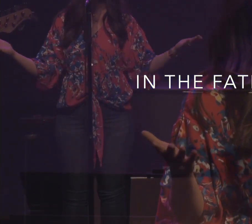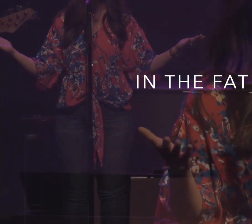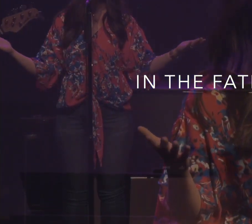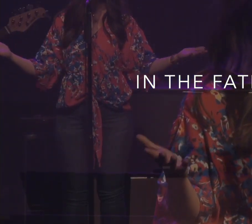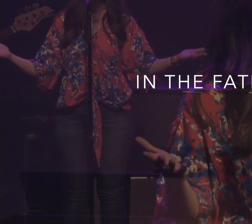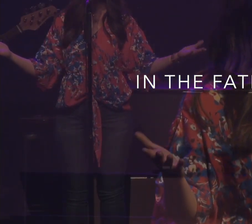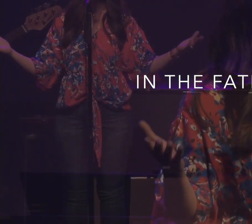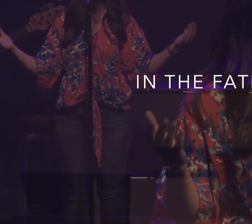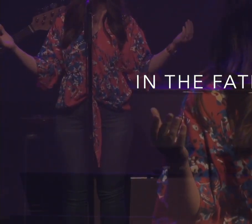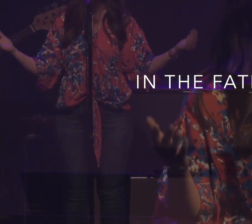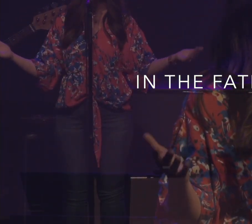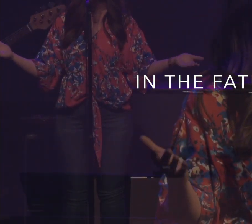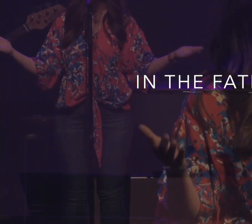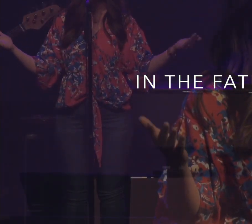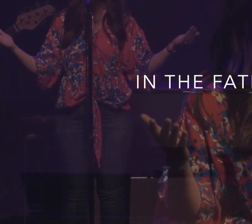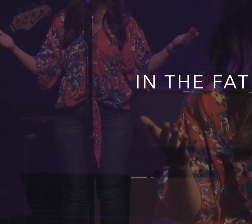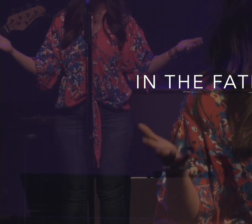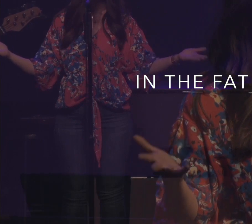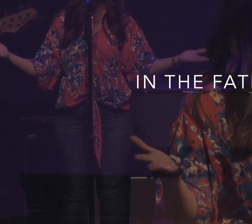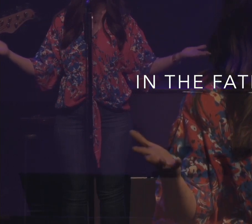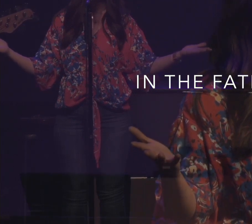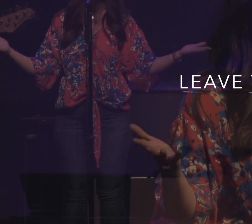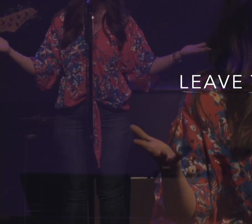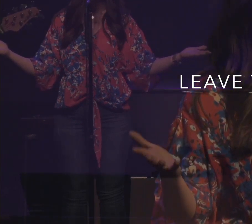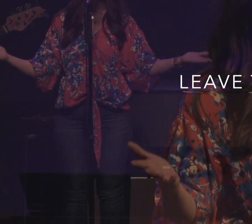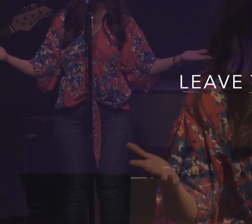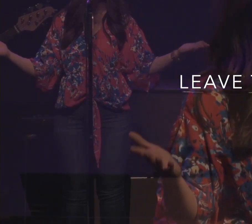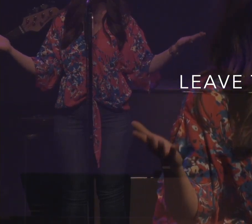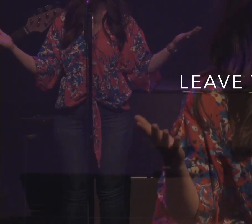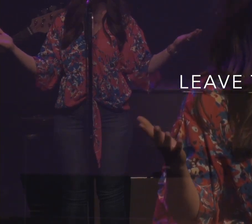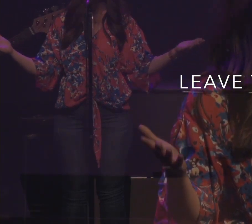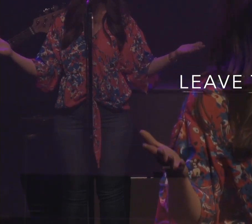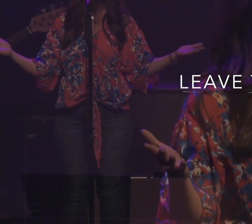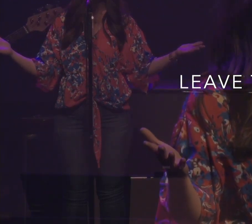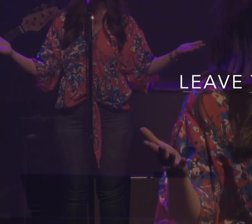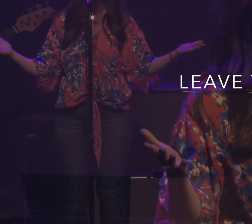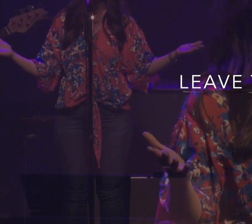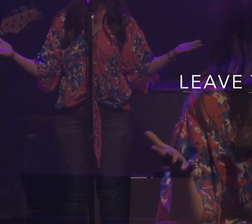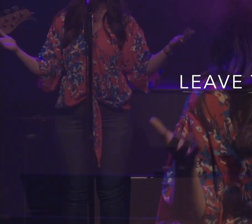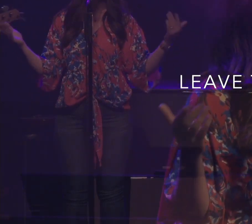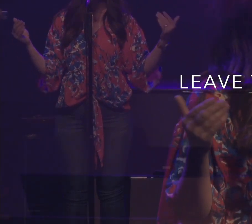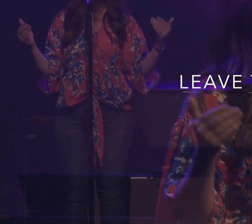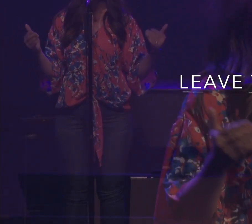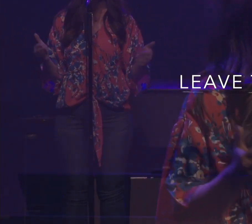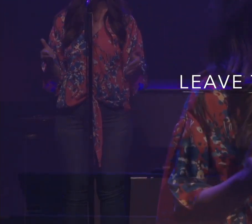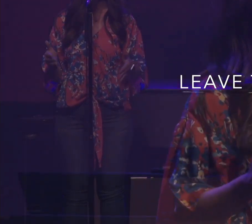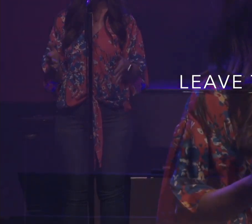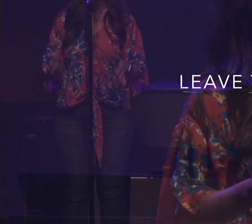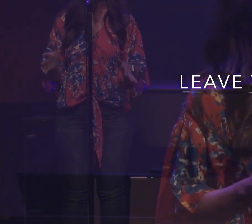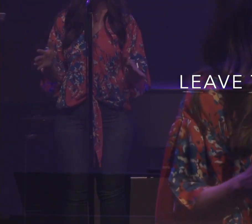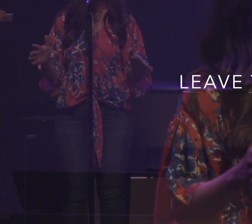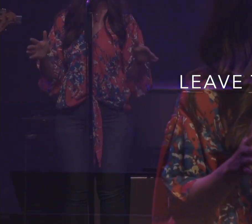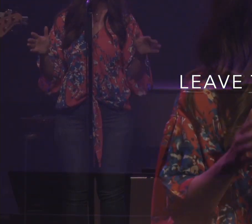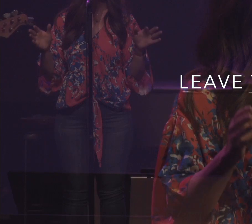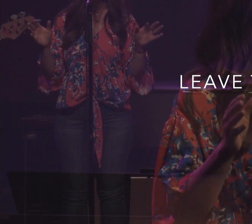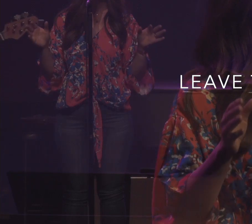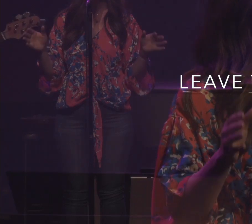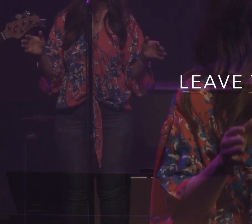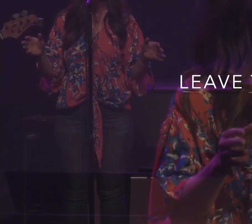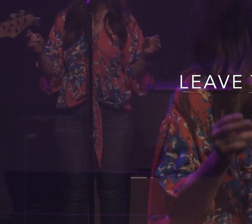Father's hands. Leave the rest. Leave the rest in the